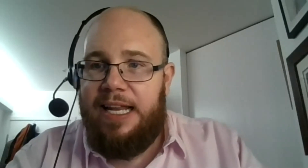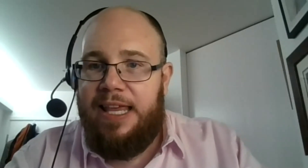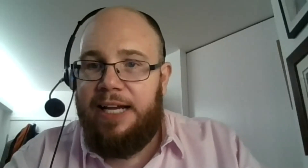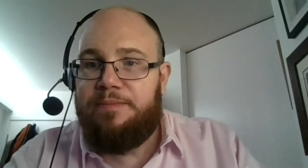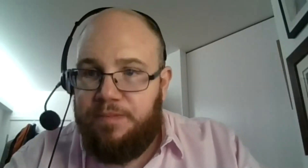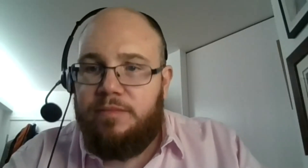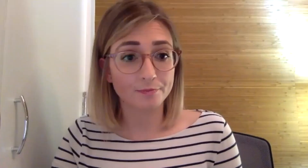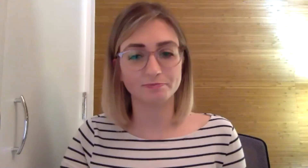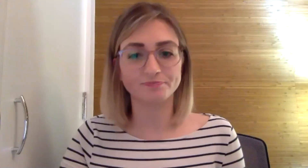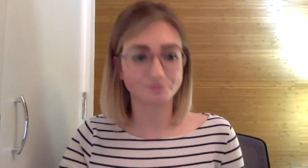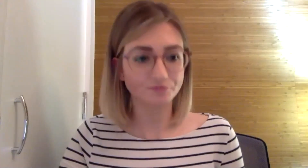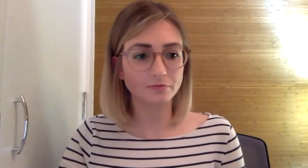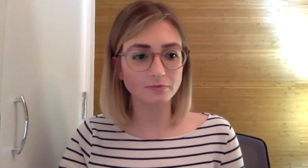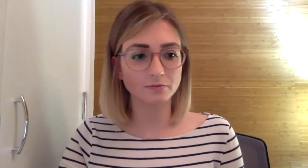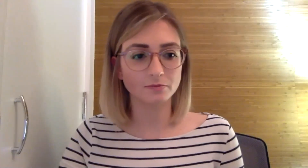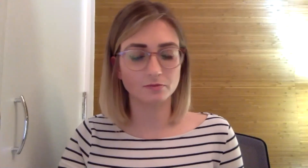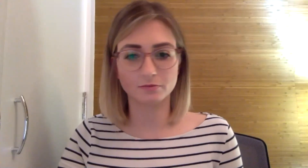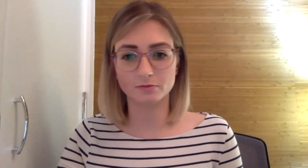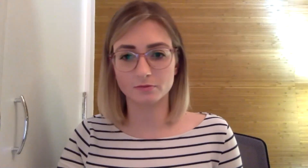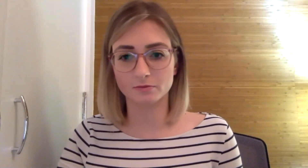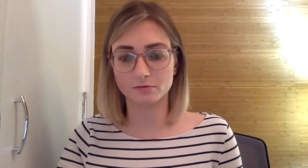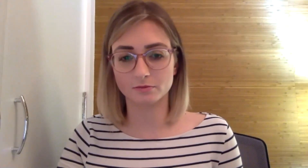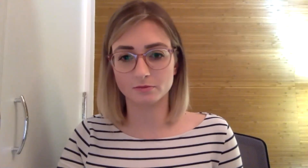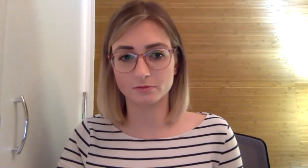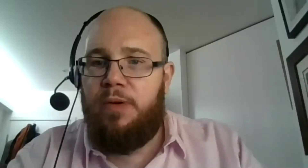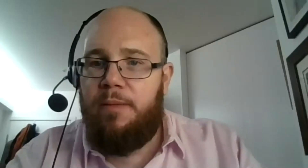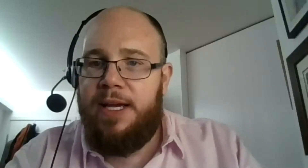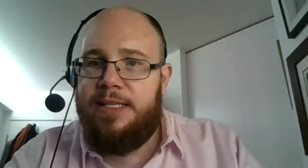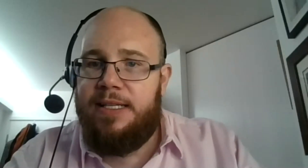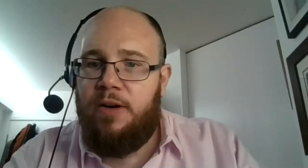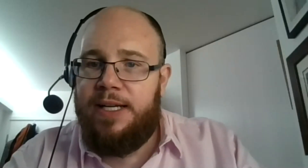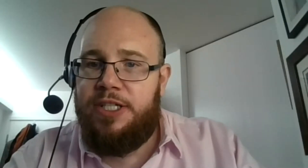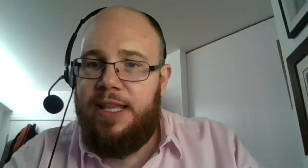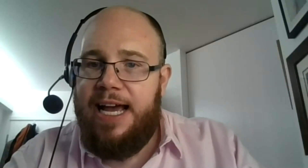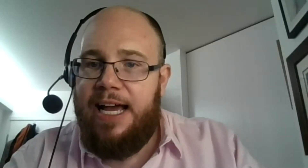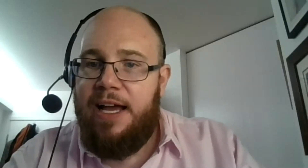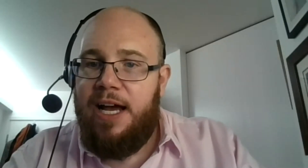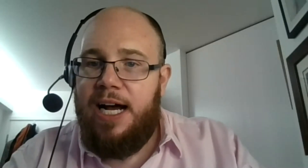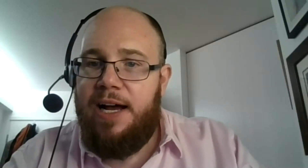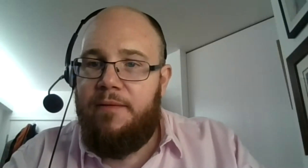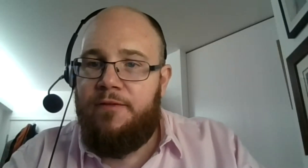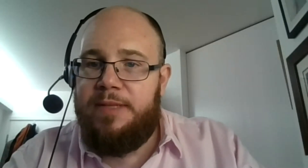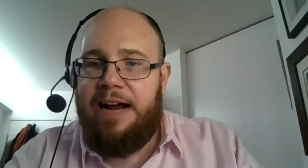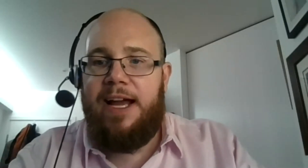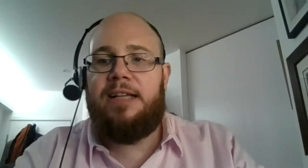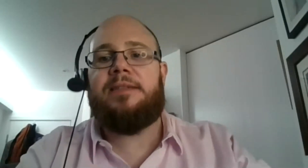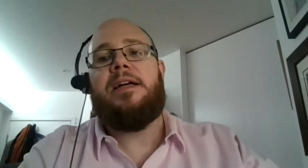anything. Will do. So just finishing off on the vaccine point, because there's a question there from Darius. So